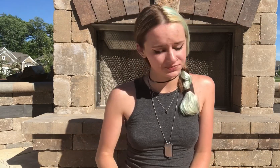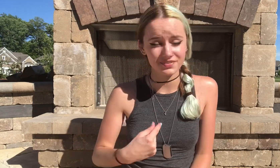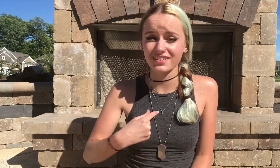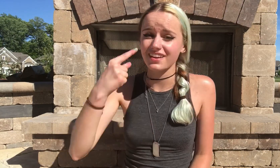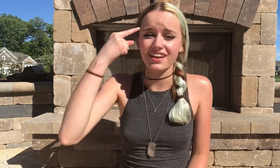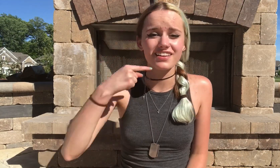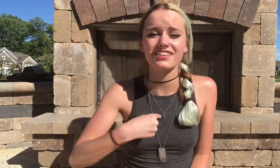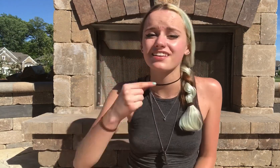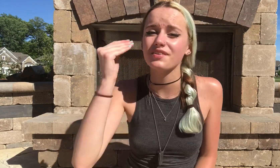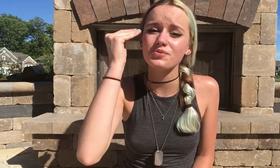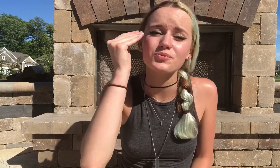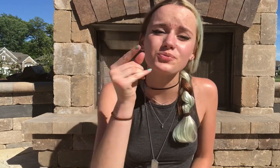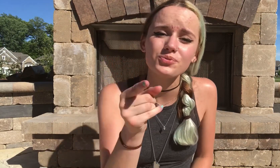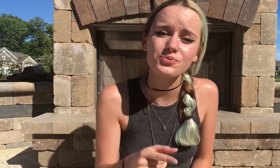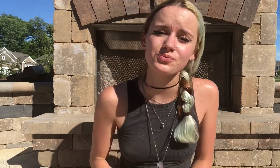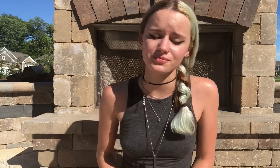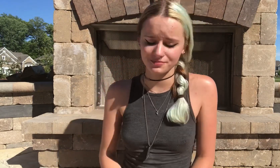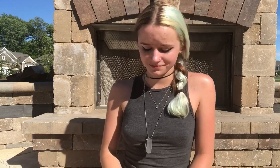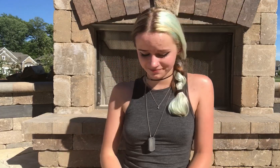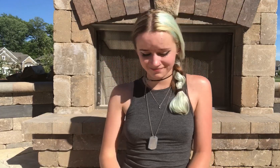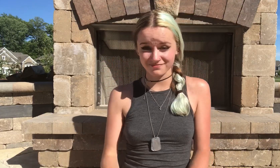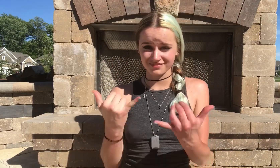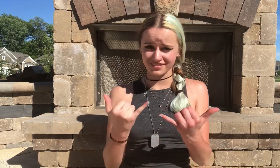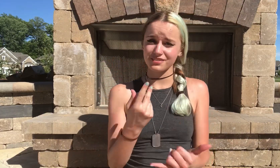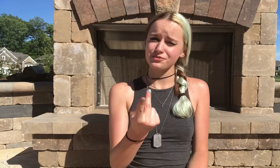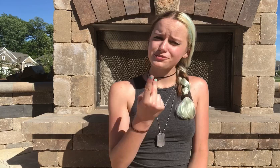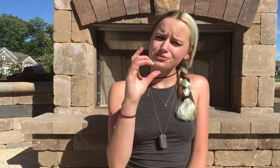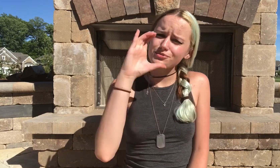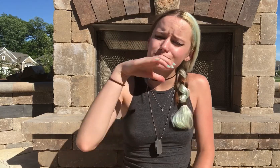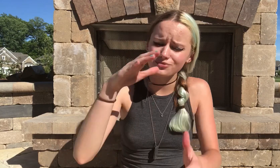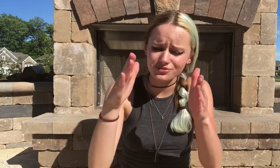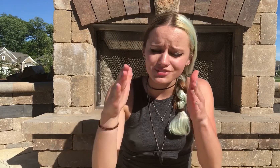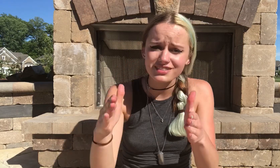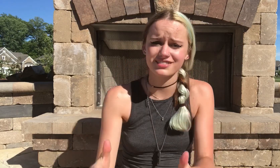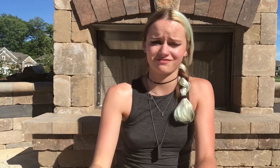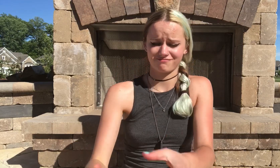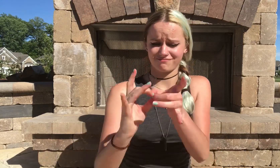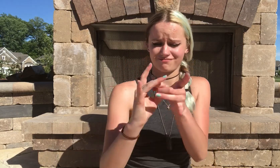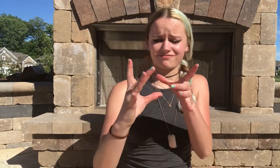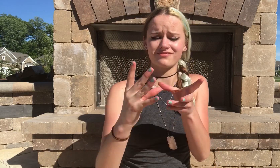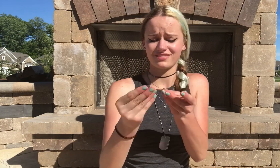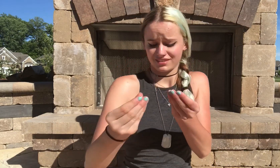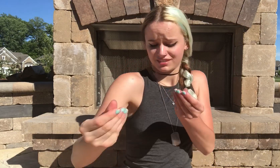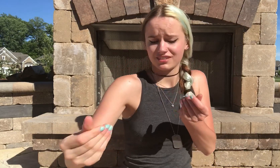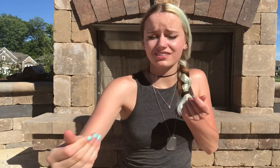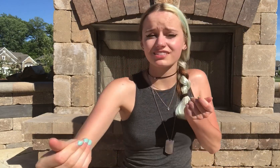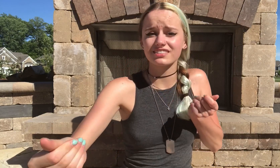I thought I knew you, but now we're strangers in different places Facing out,